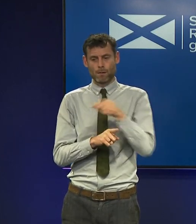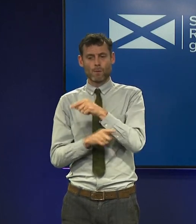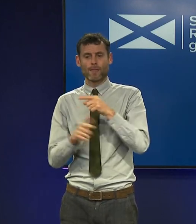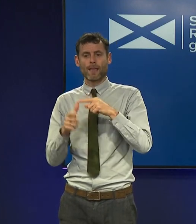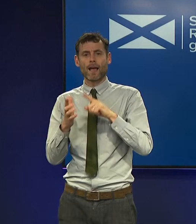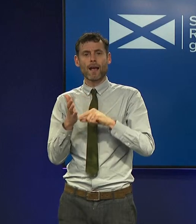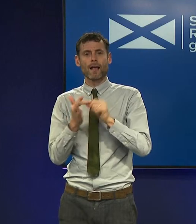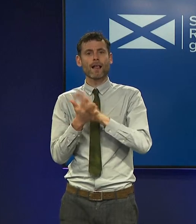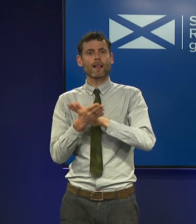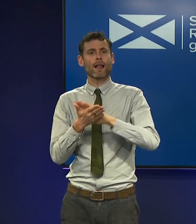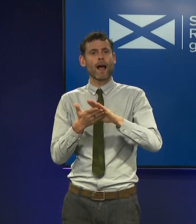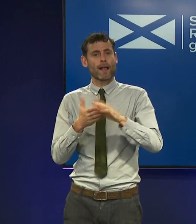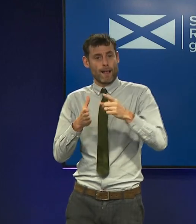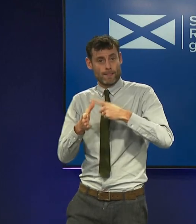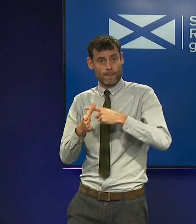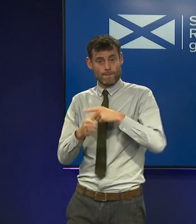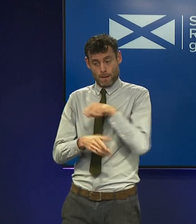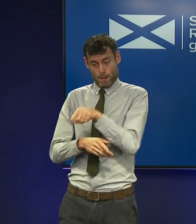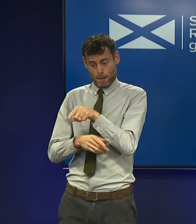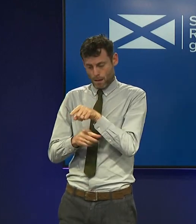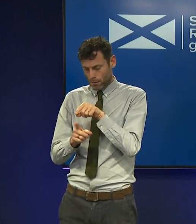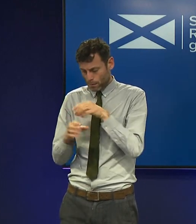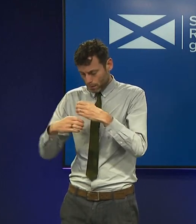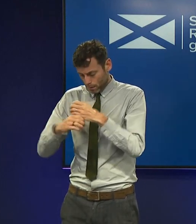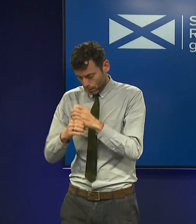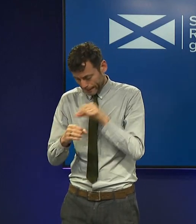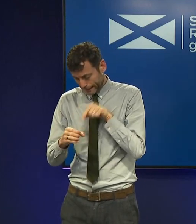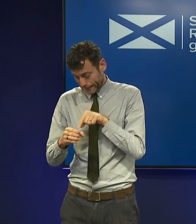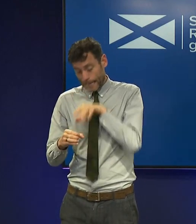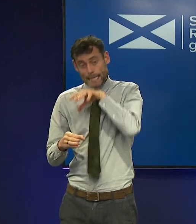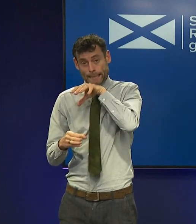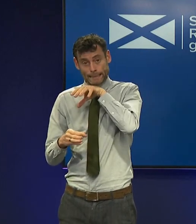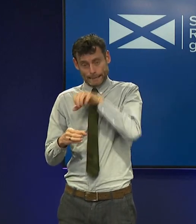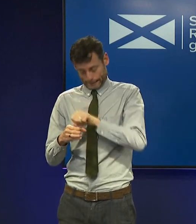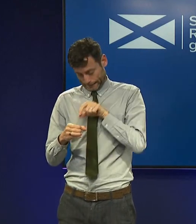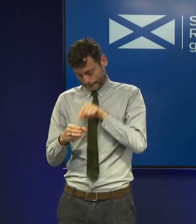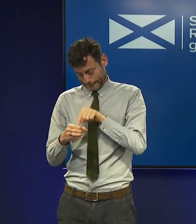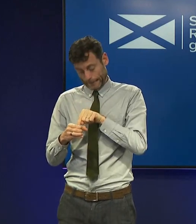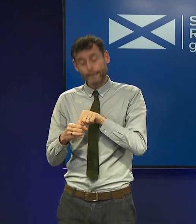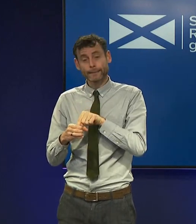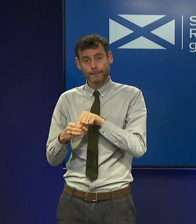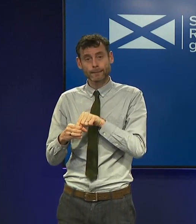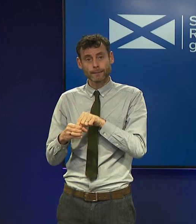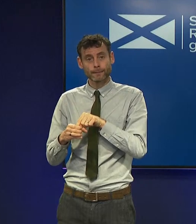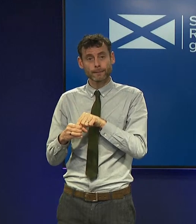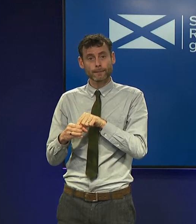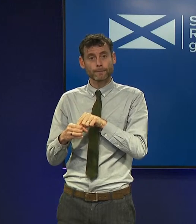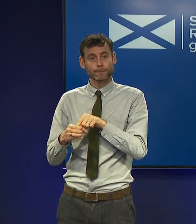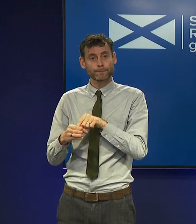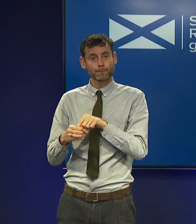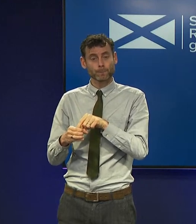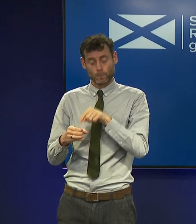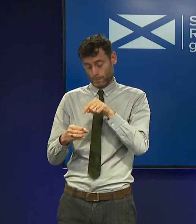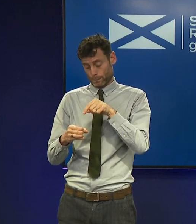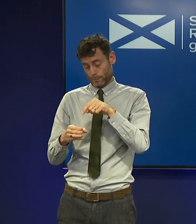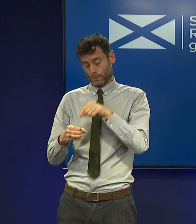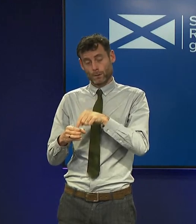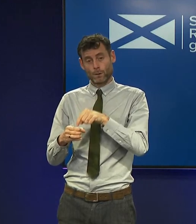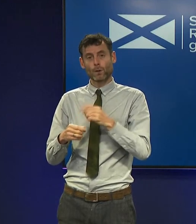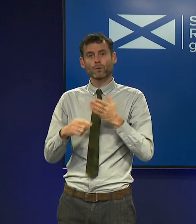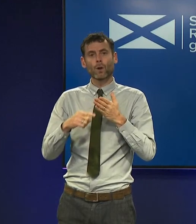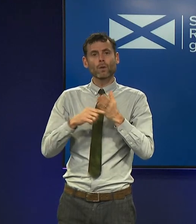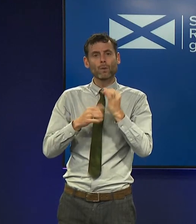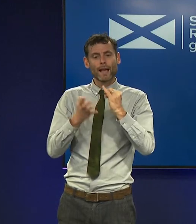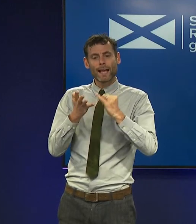that allows us to detect whether this variant might be the strain in cases through the S